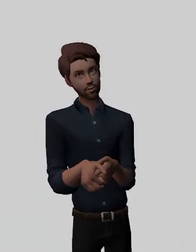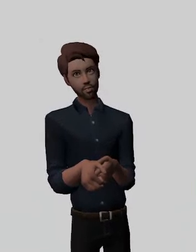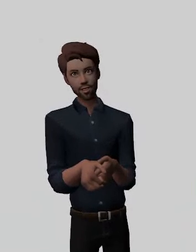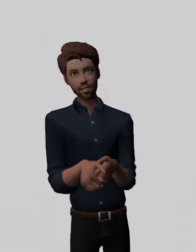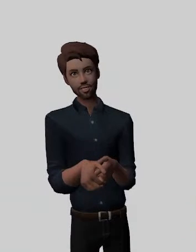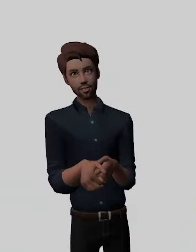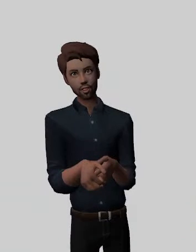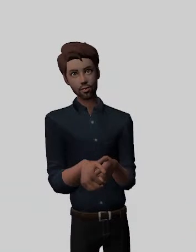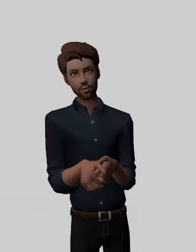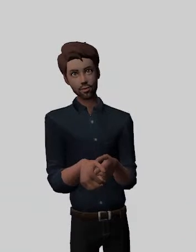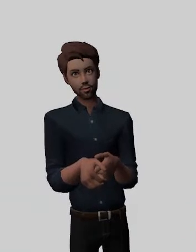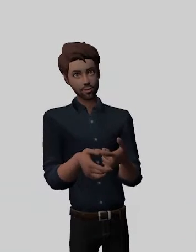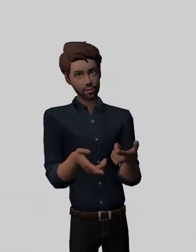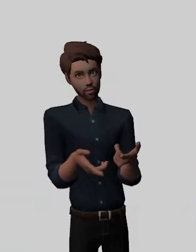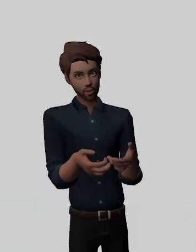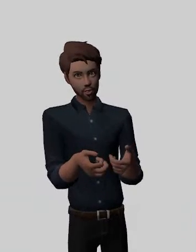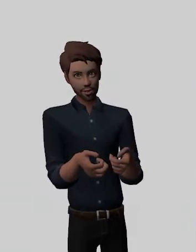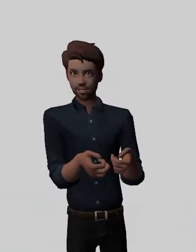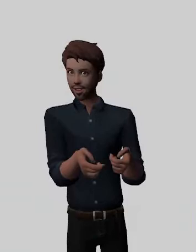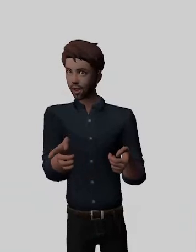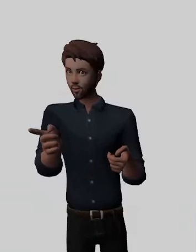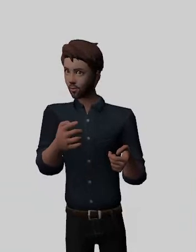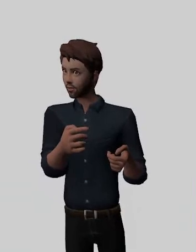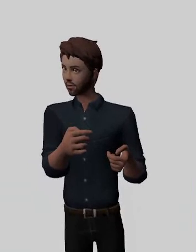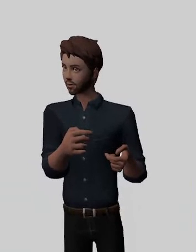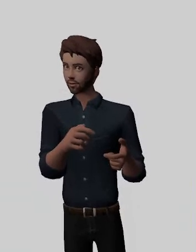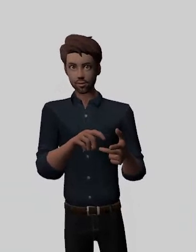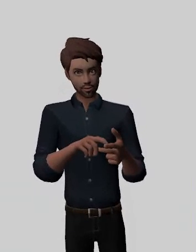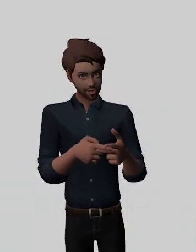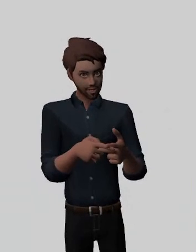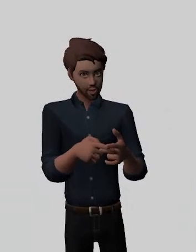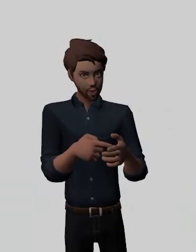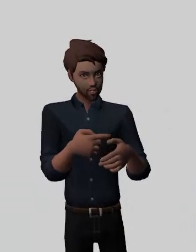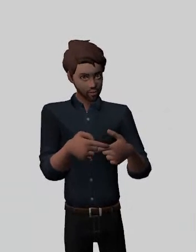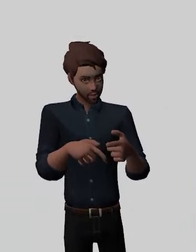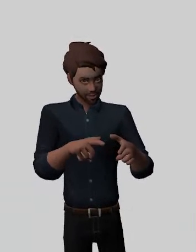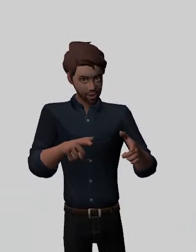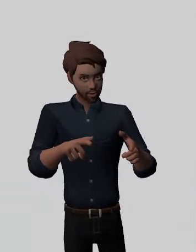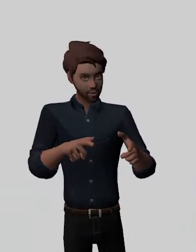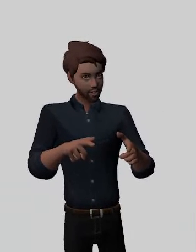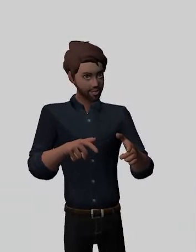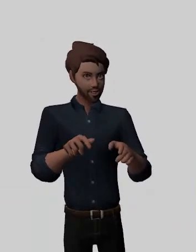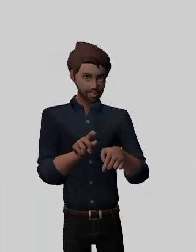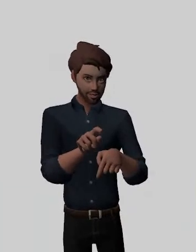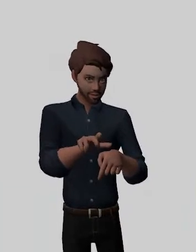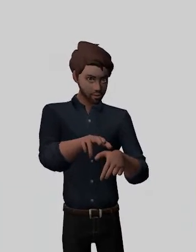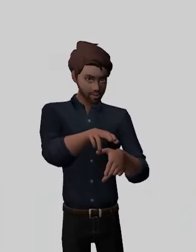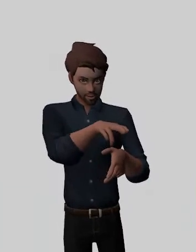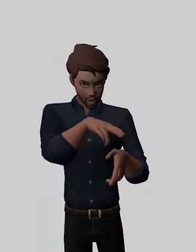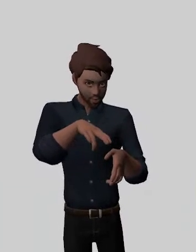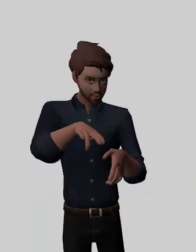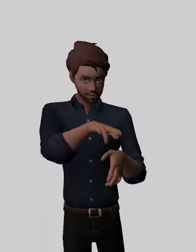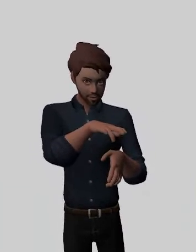I don't think so. Normally they say start off with the sign language that's used in your